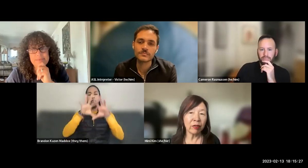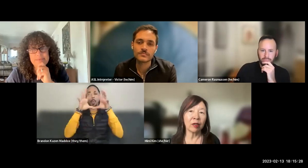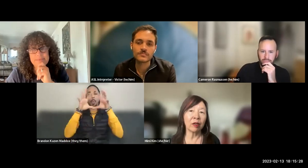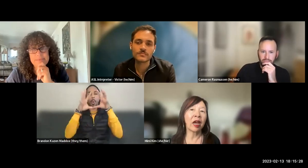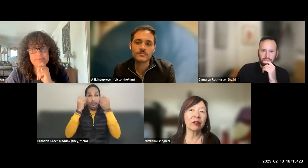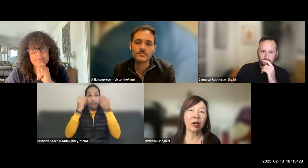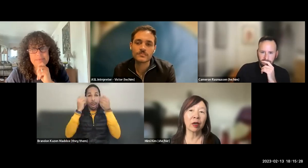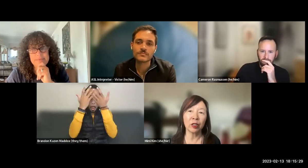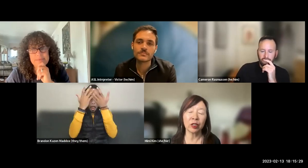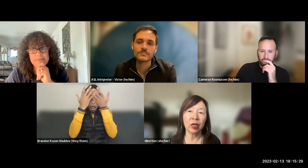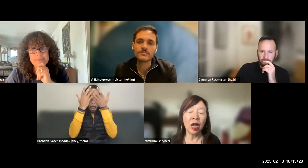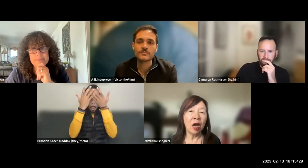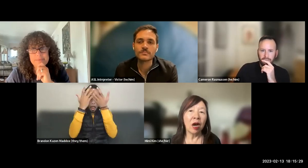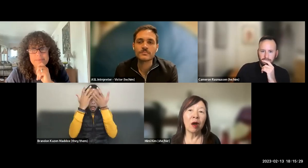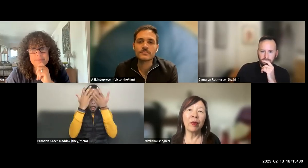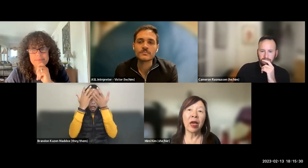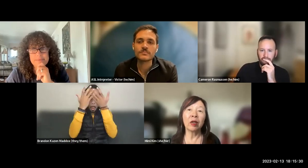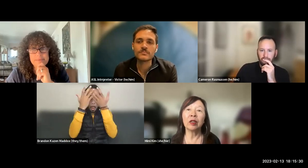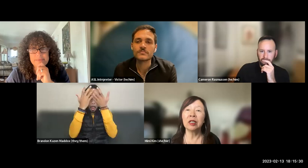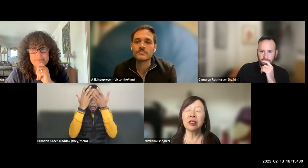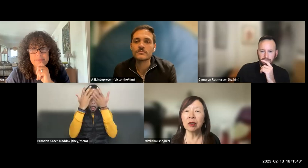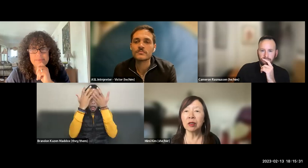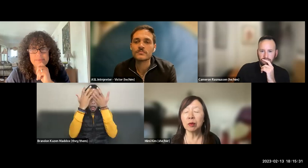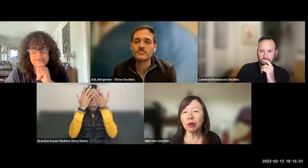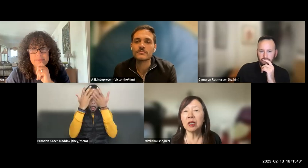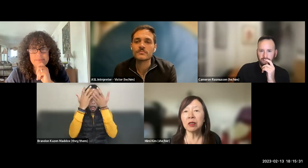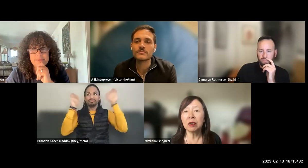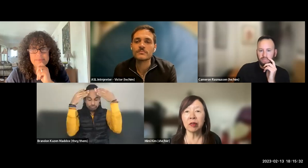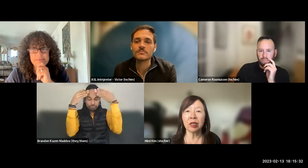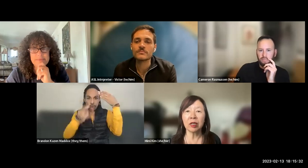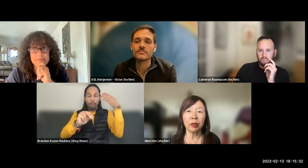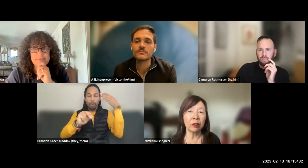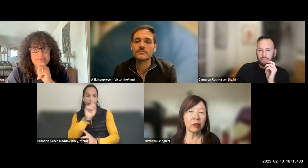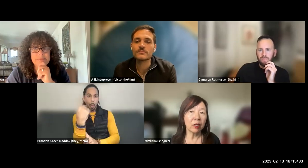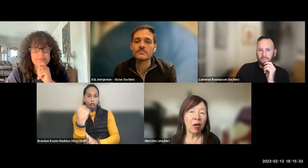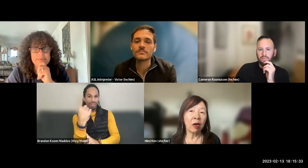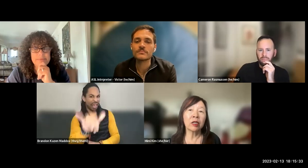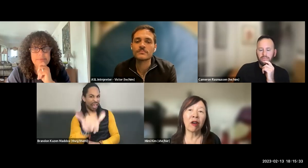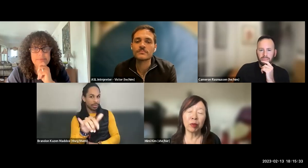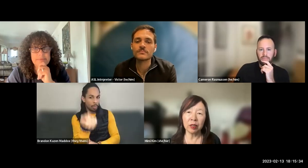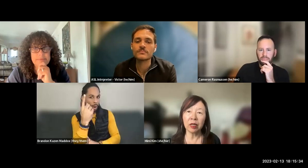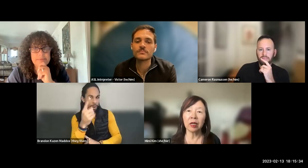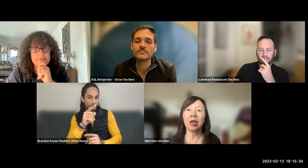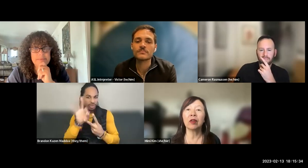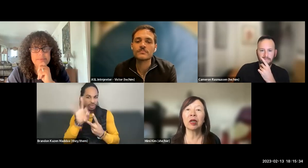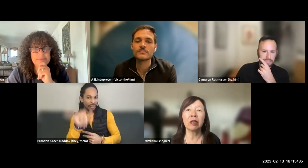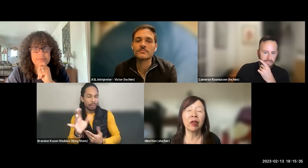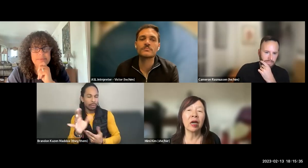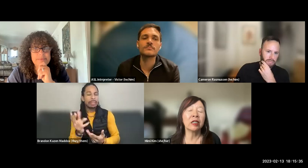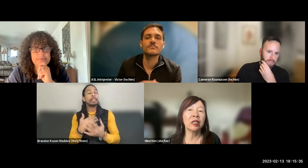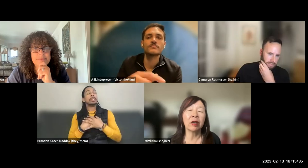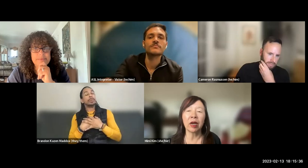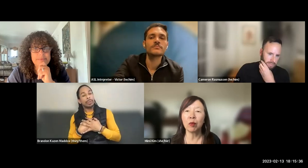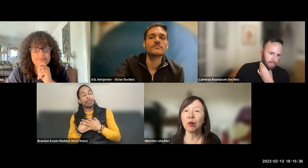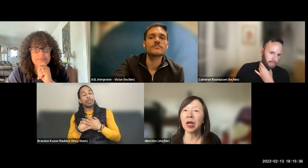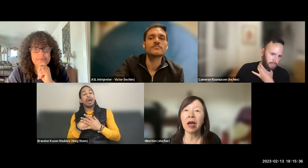inability even to ask that question that leads to this persistence of the self-police, of self-policing, and the kind of